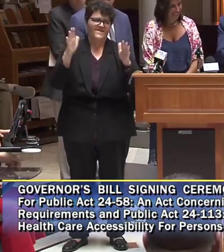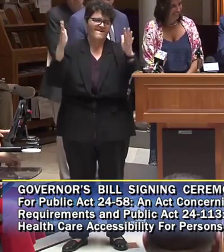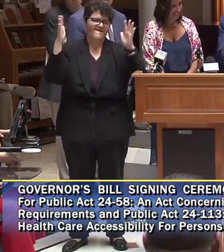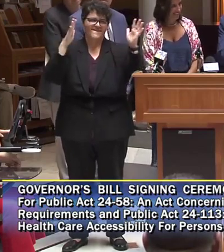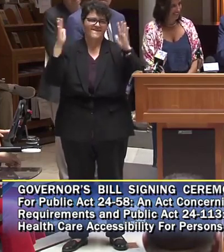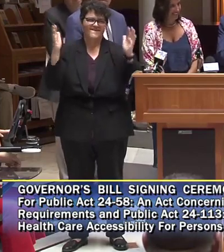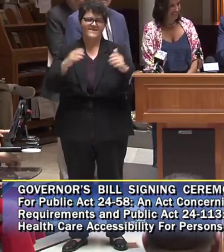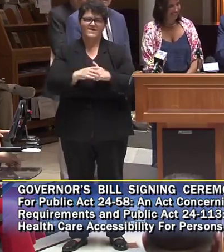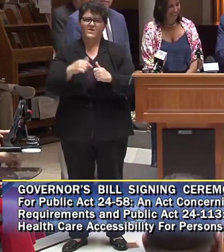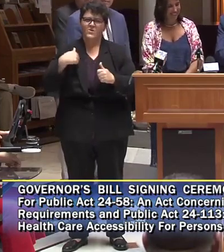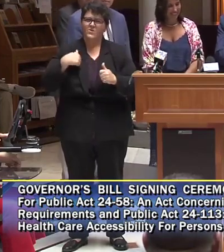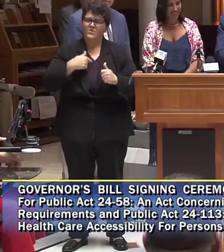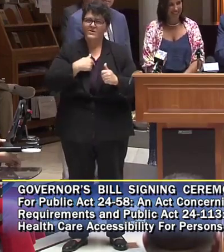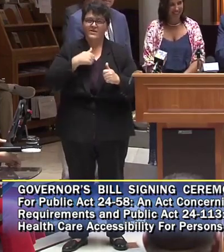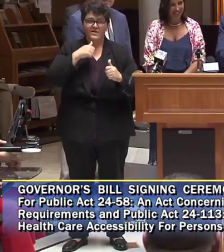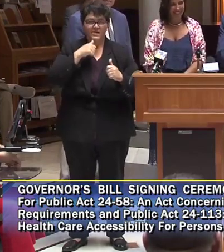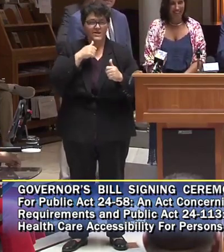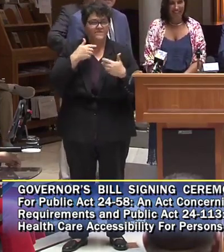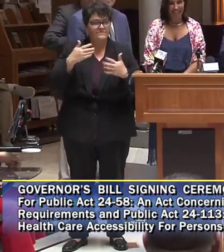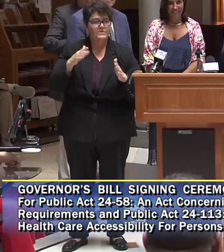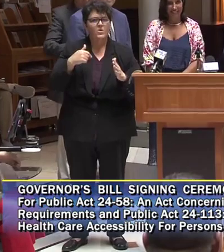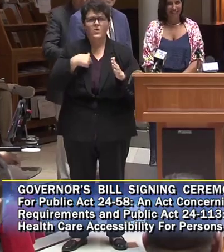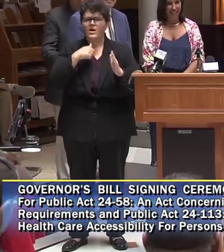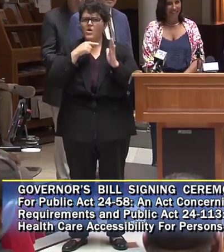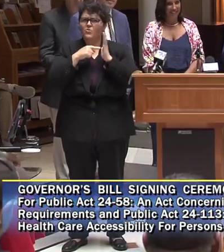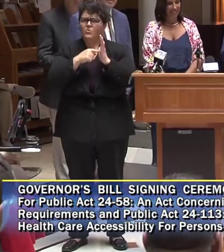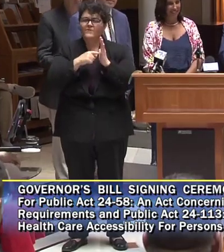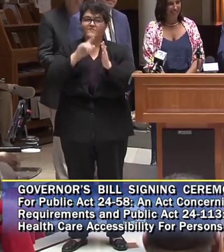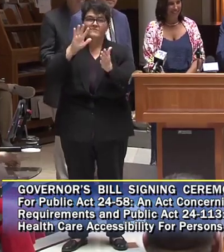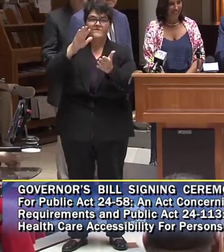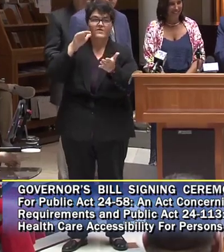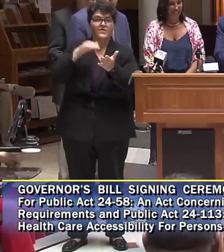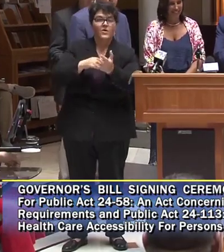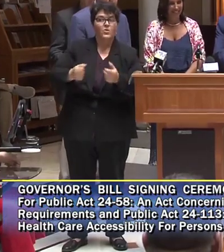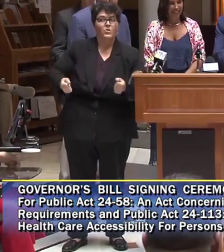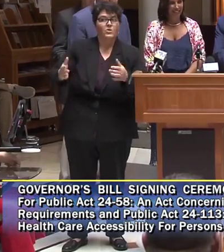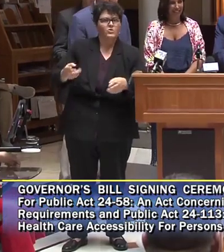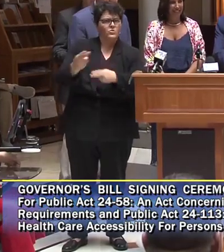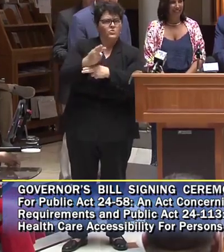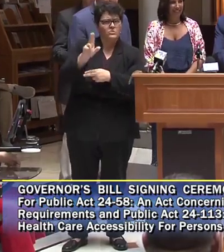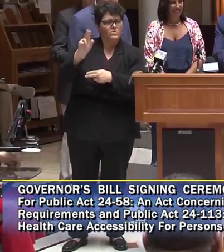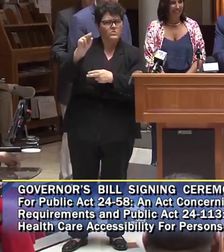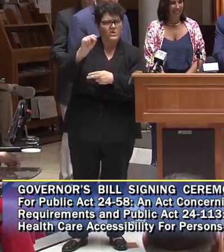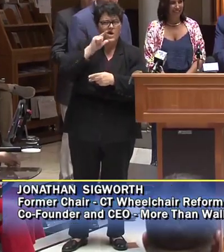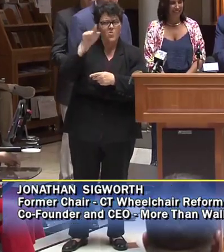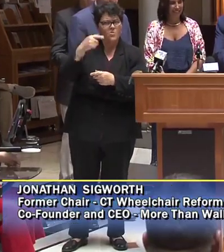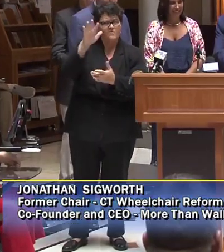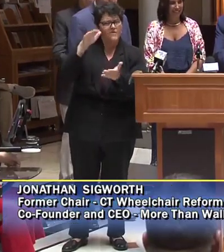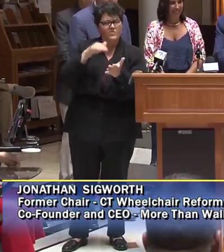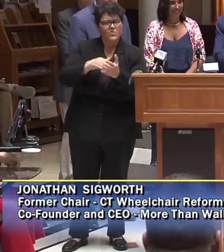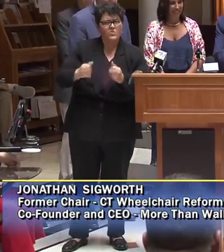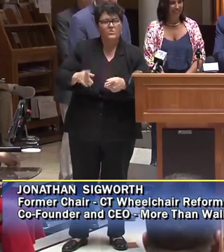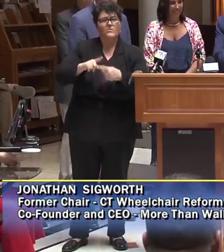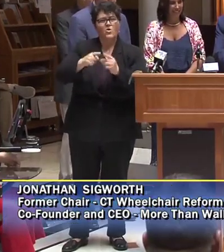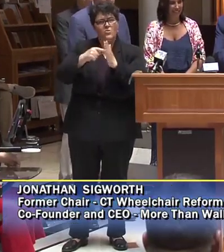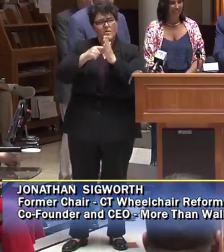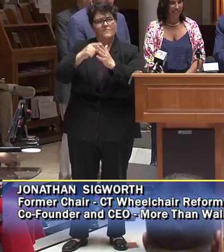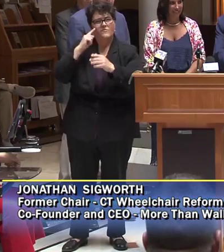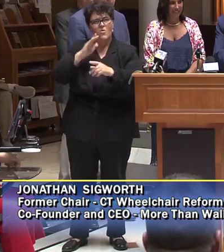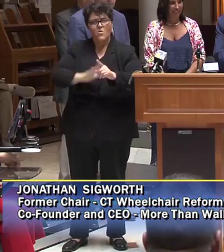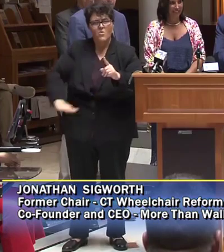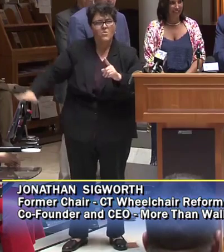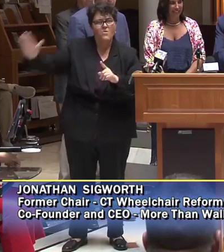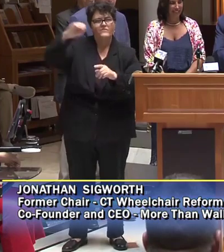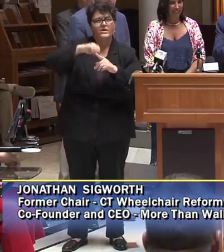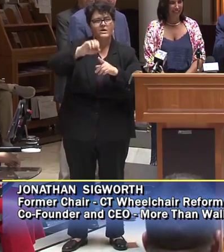We aren't here just representing the 5,000 wheelchair users in Connecticut. We are representing all of Connecticut and all of its